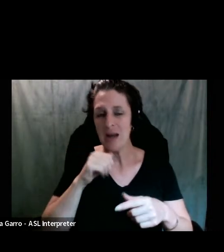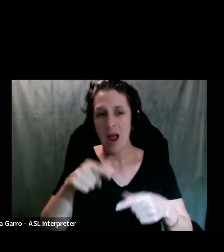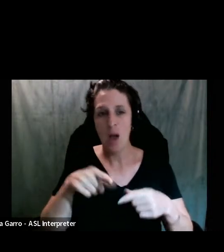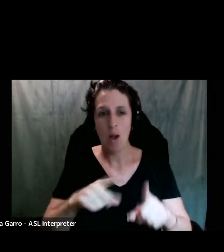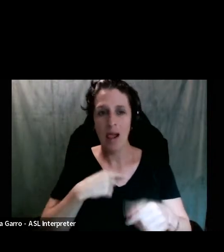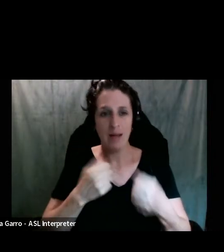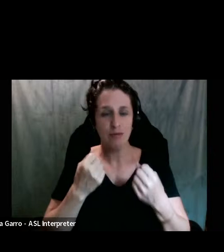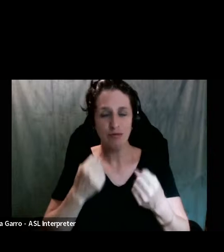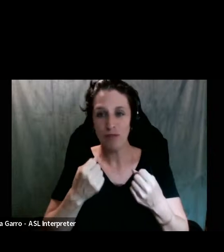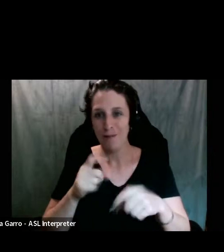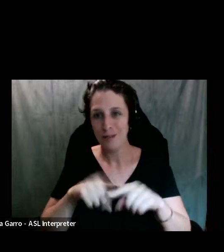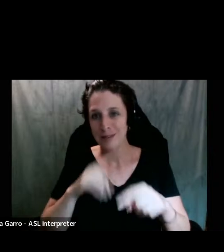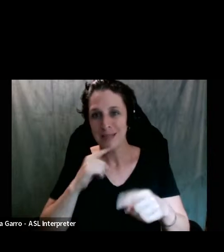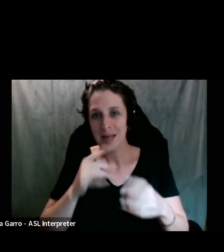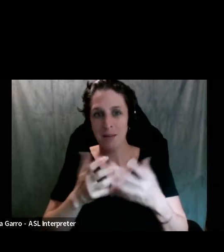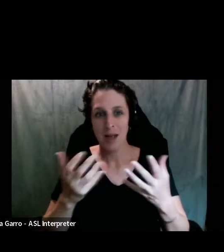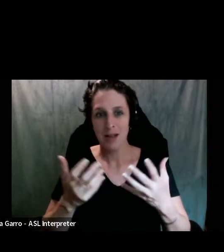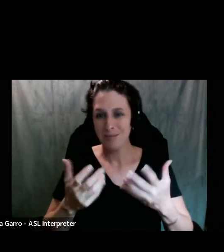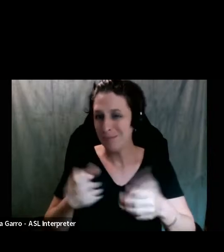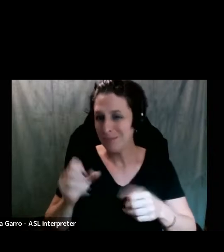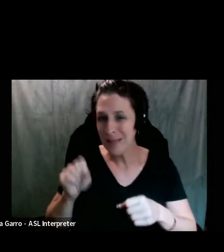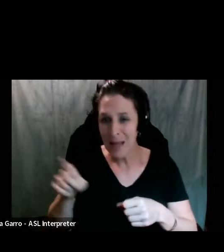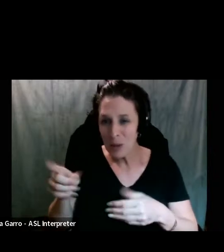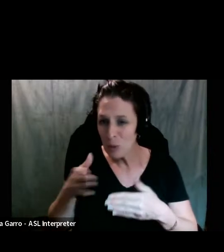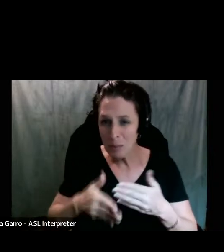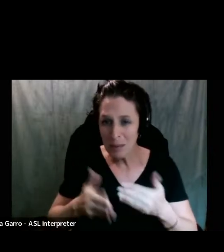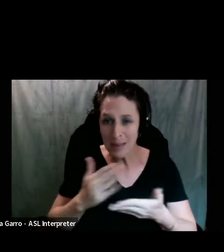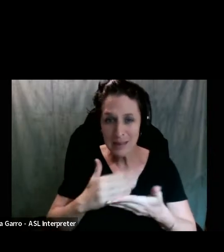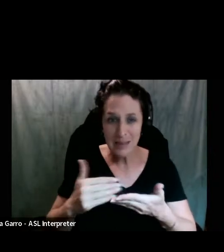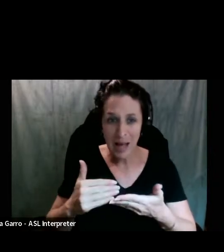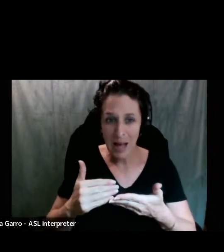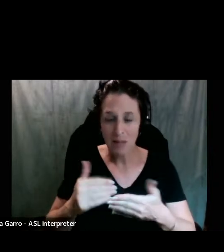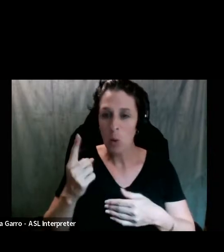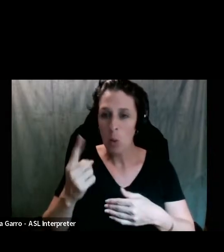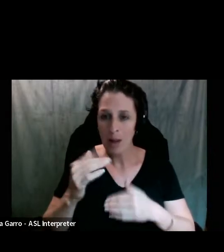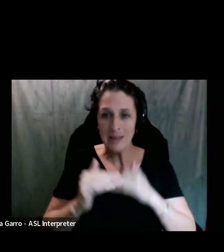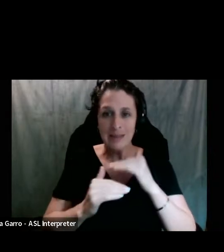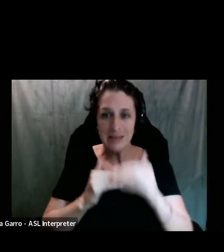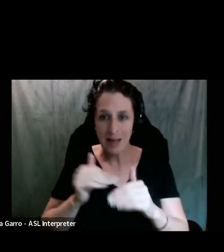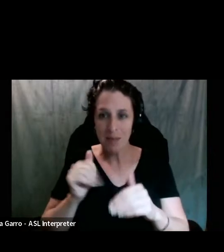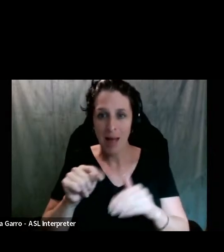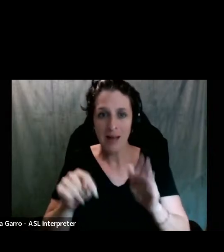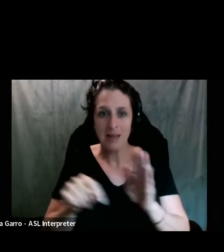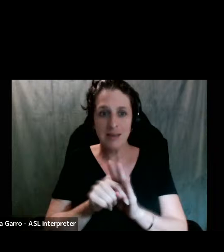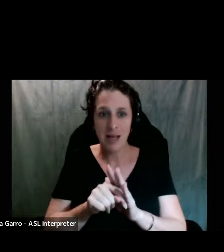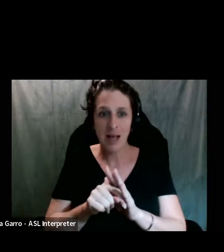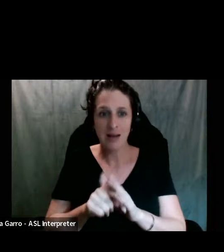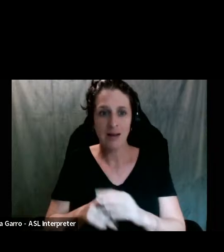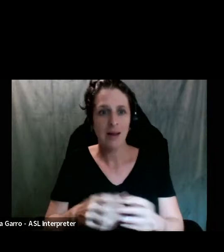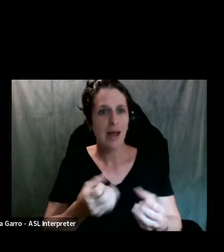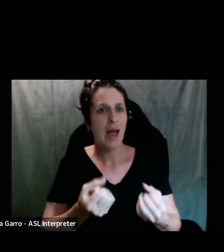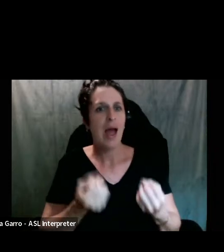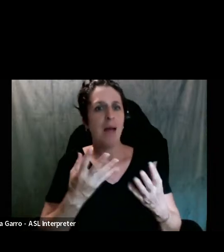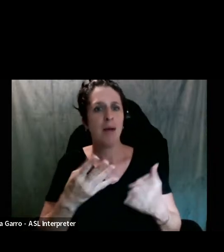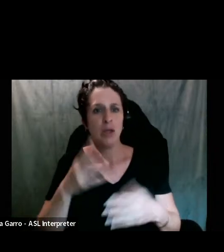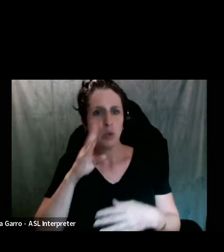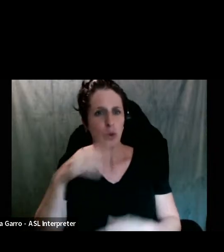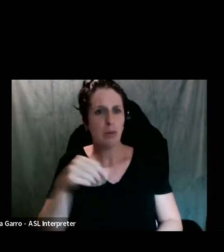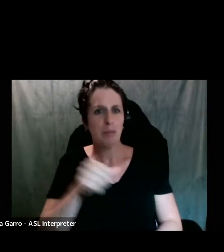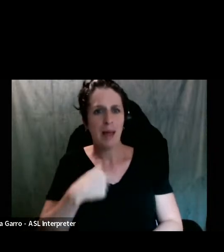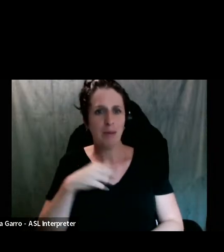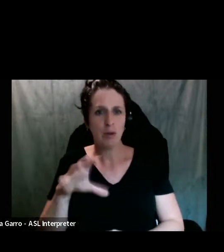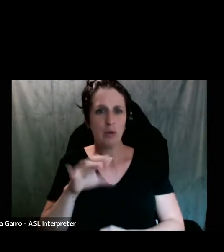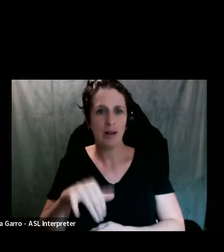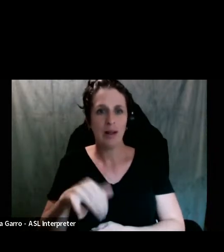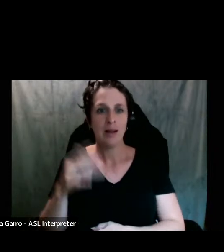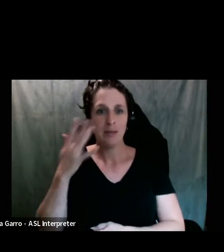you complete some of them? Take a step at a time. Oh, how much will you pay me to do that? Because teenagers is all